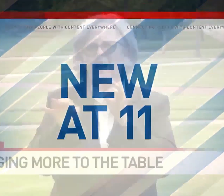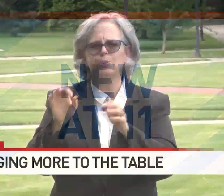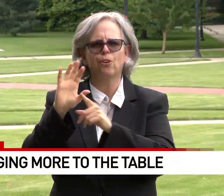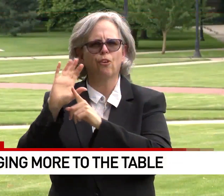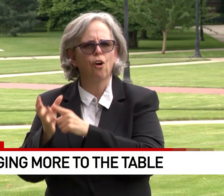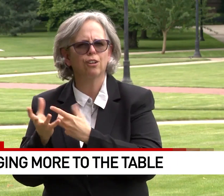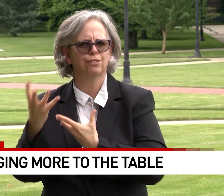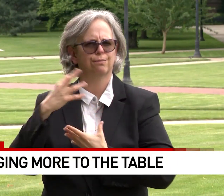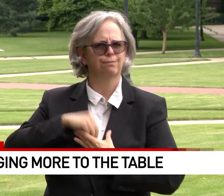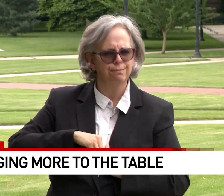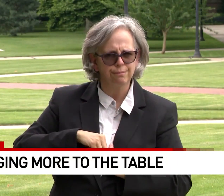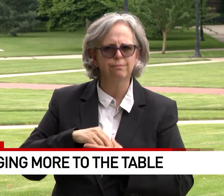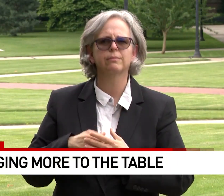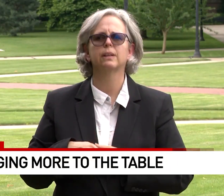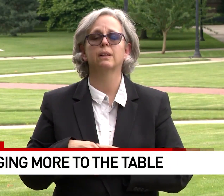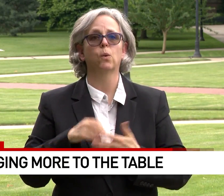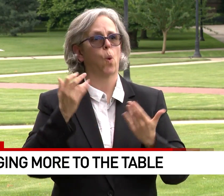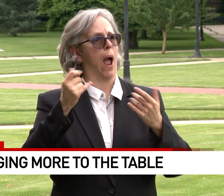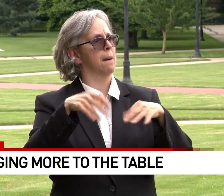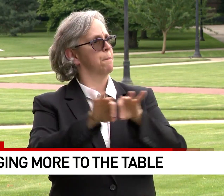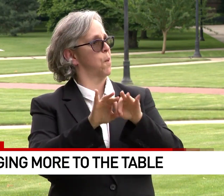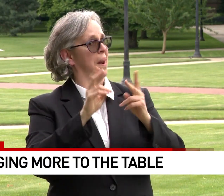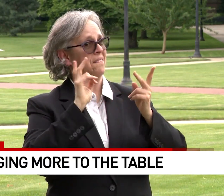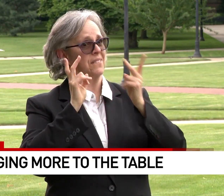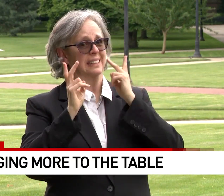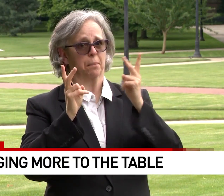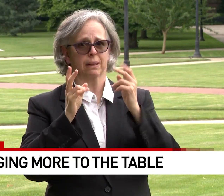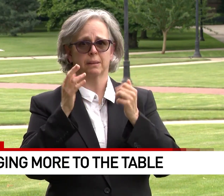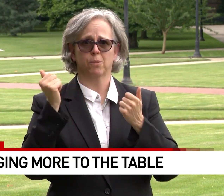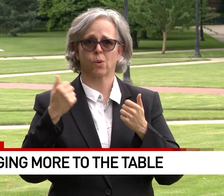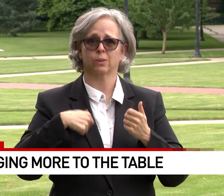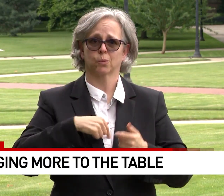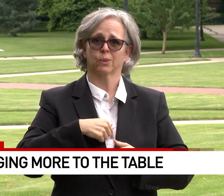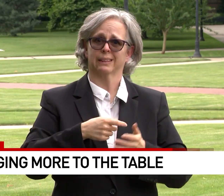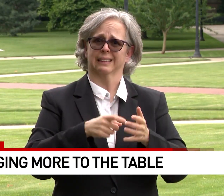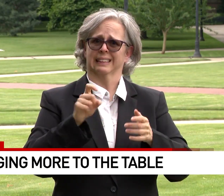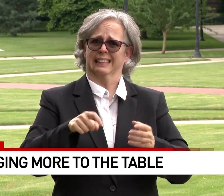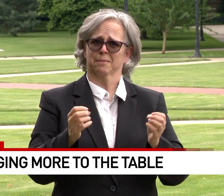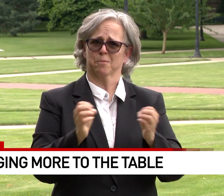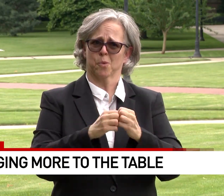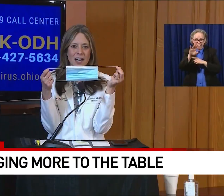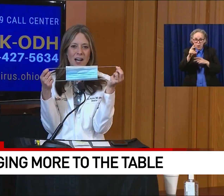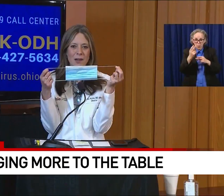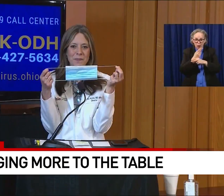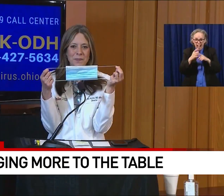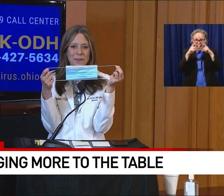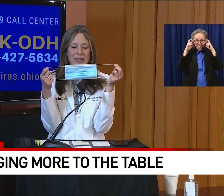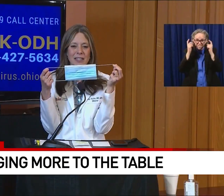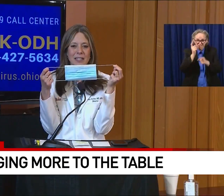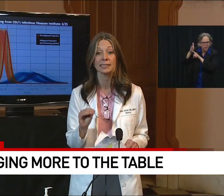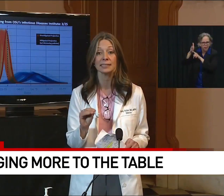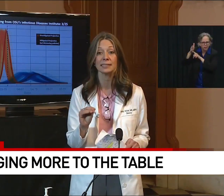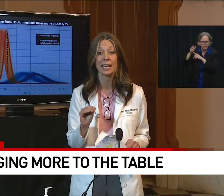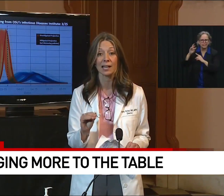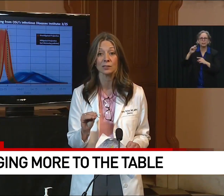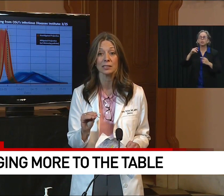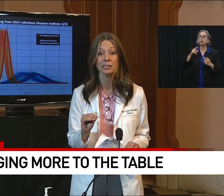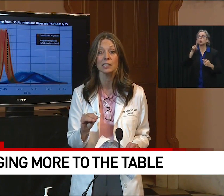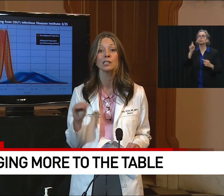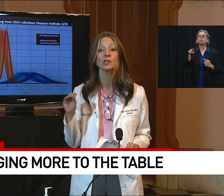are specialists in our own culture and language, which brings a lot more to the table. Bringing more to the table, not just